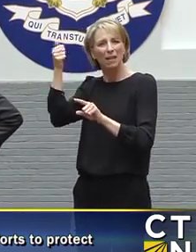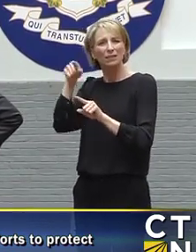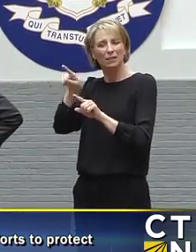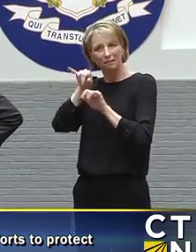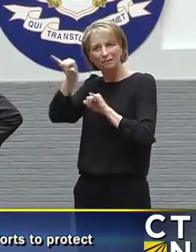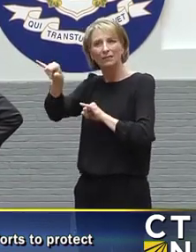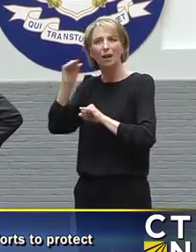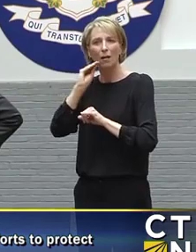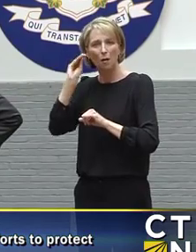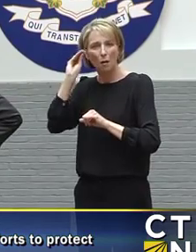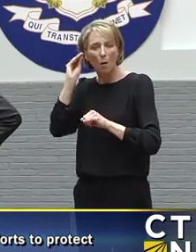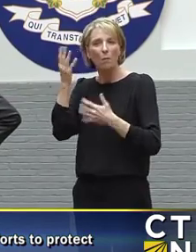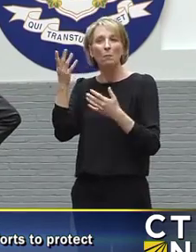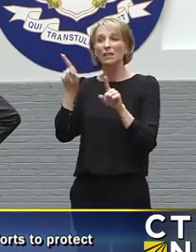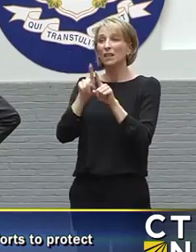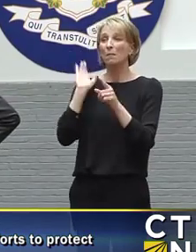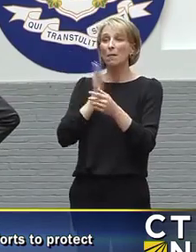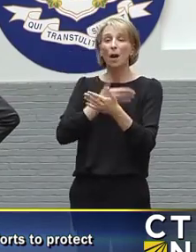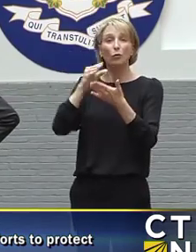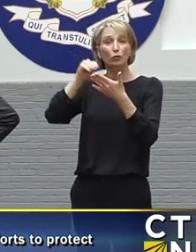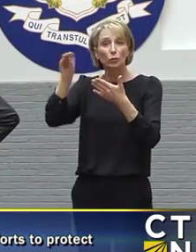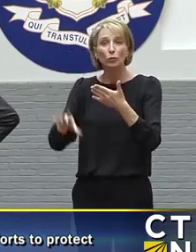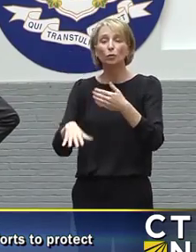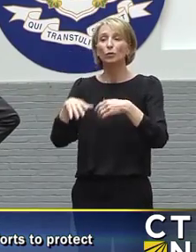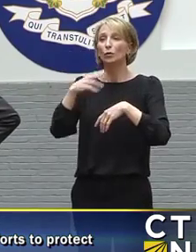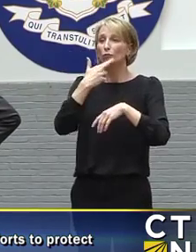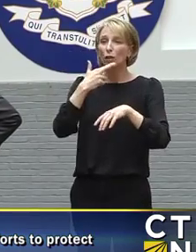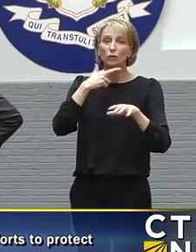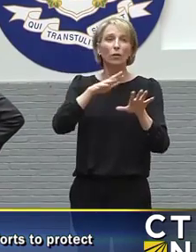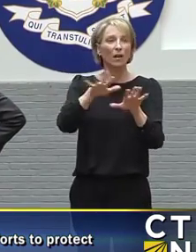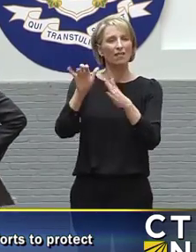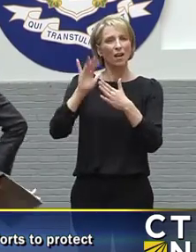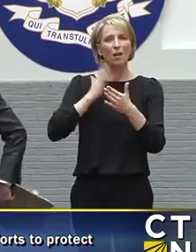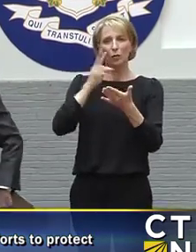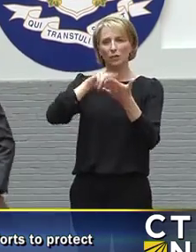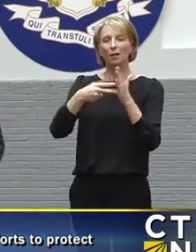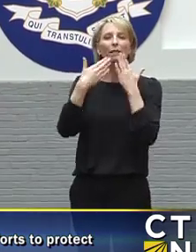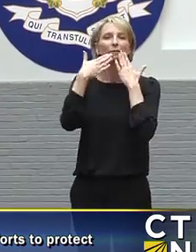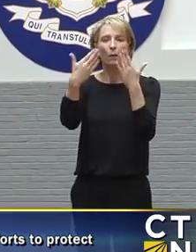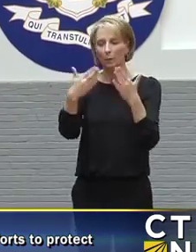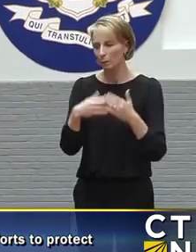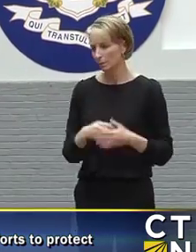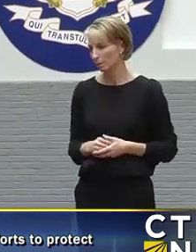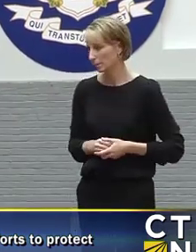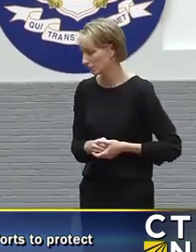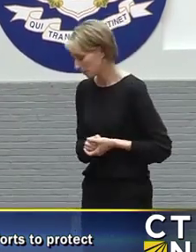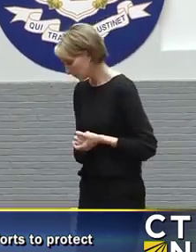for our students, as it did for our bars and restaurants. That's our intent. Thank you, everybody.